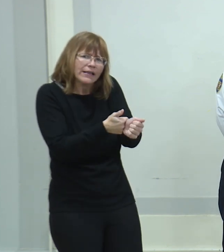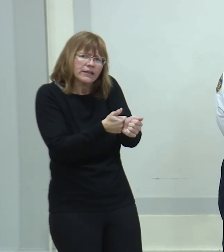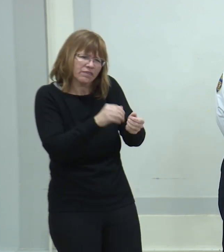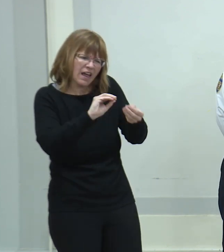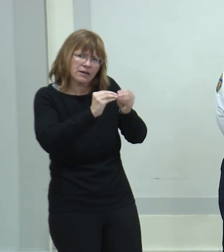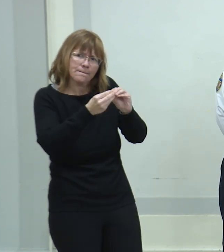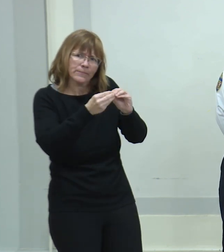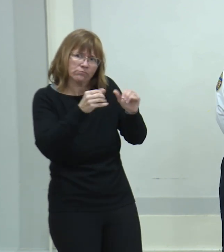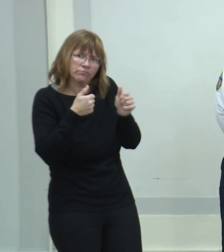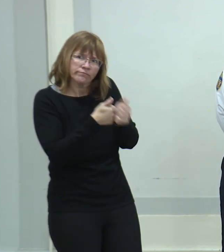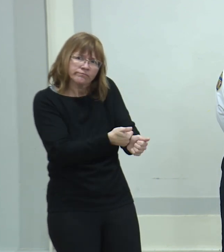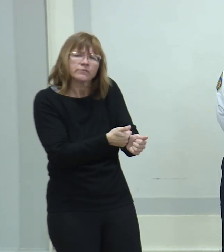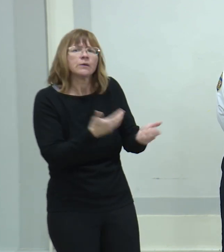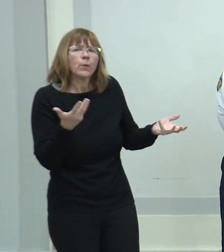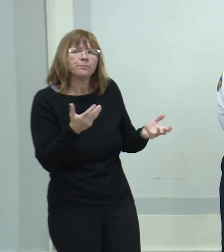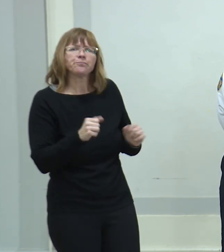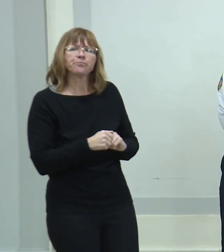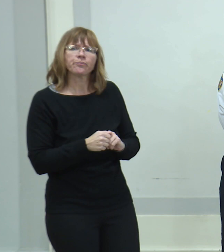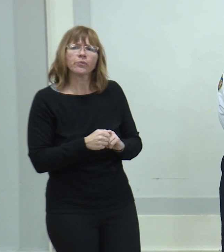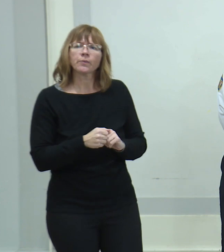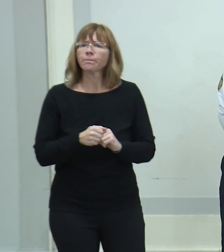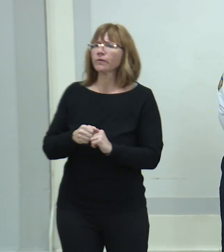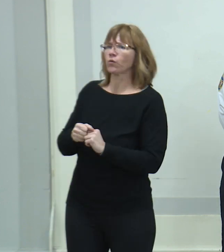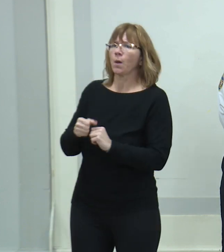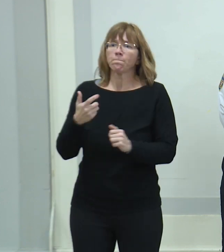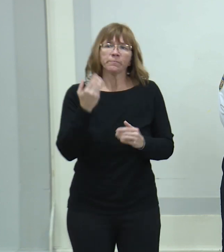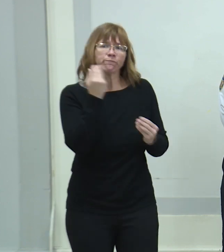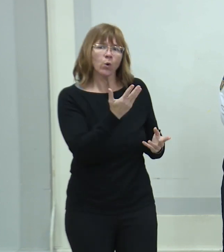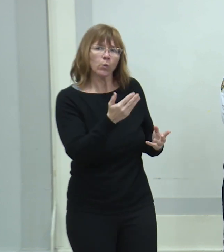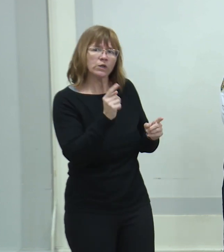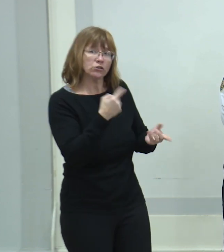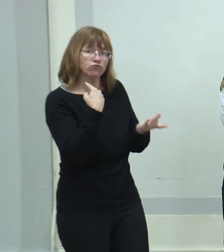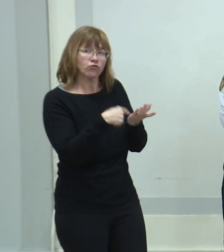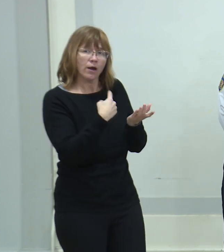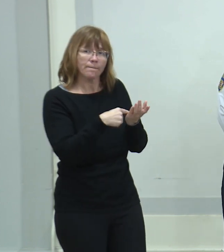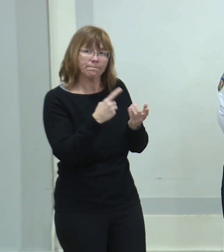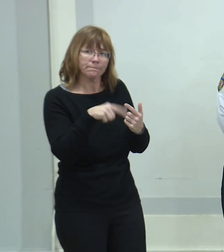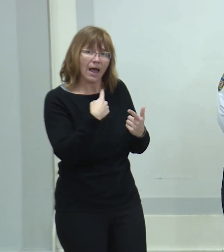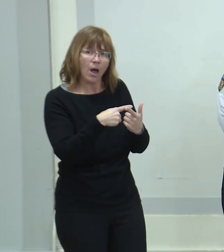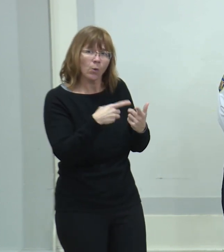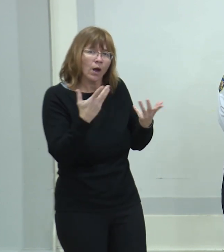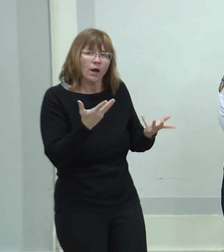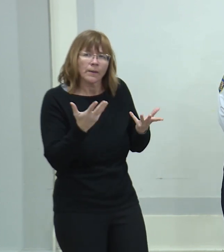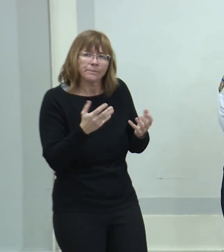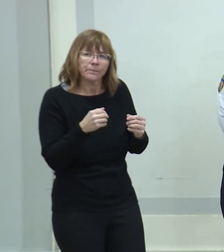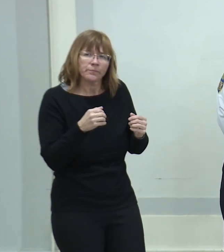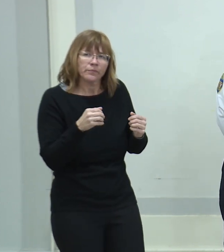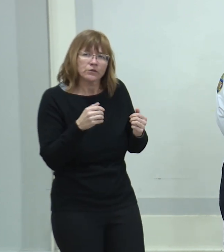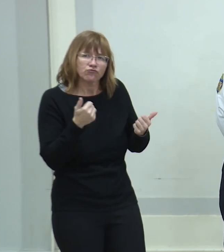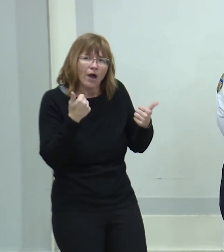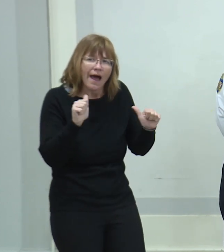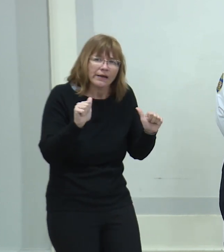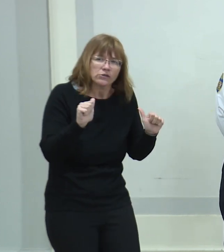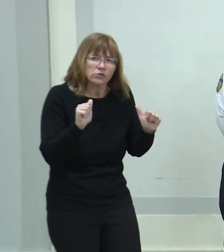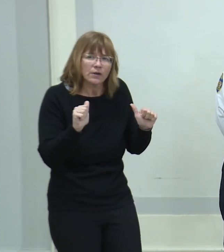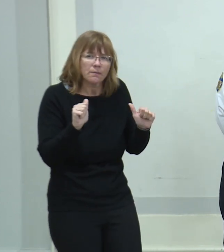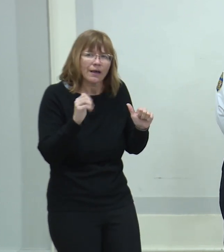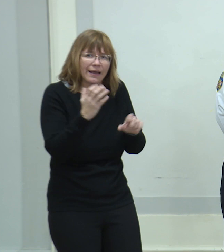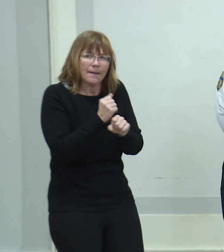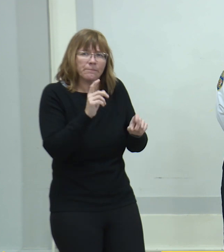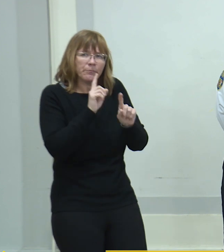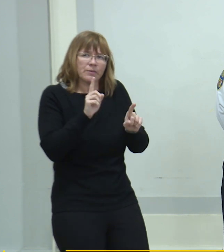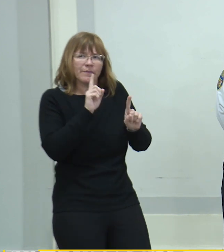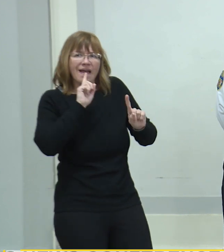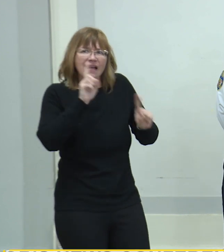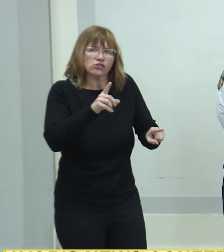sir. I know before we talked about them in terms of you're trying to get people to answer, and how is that going now? Has that changed